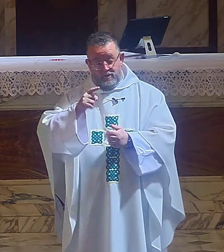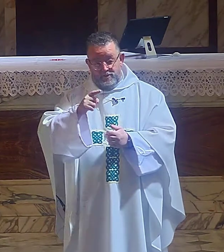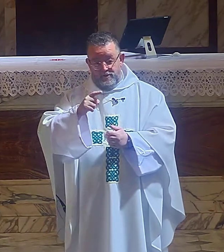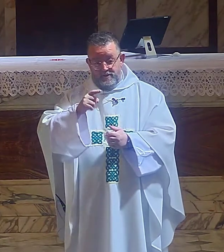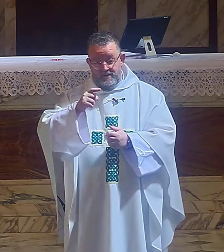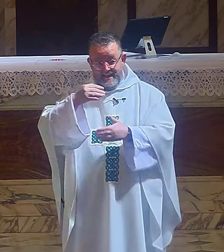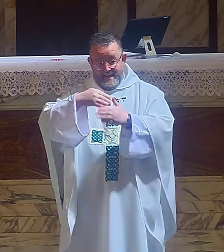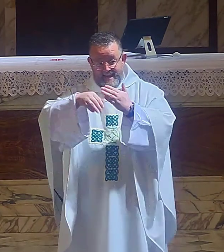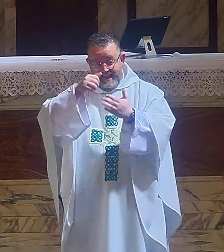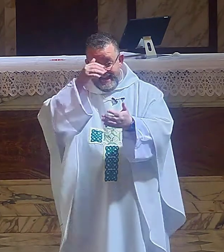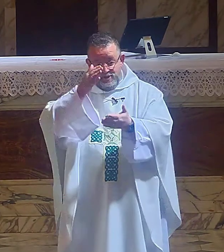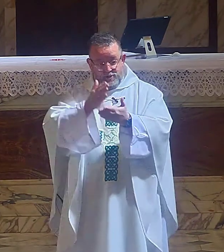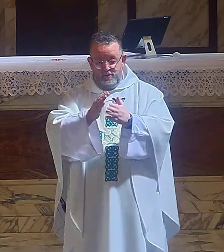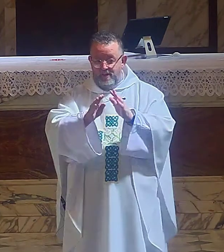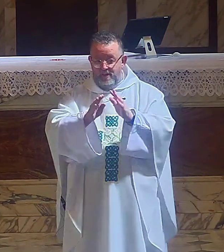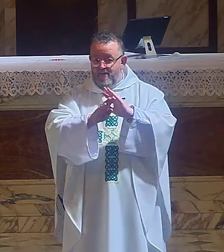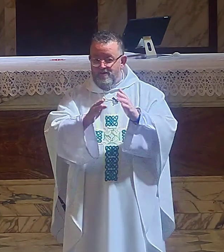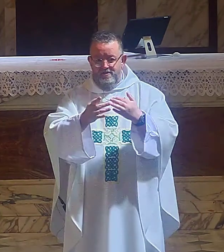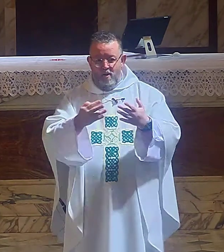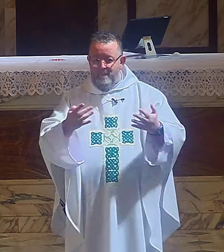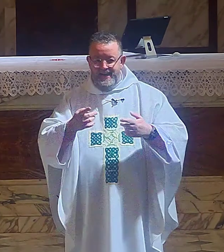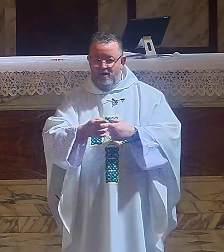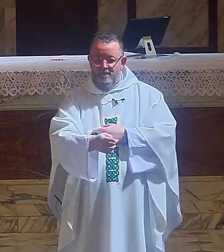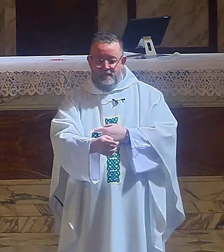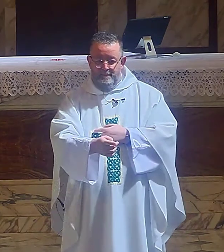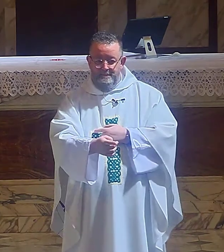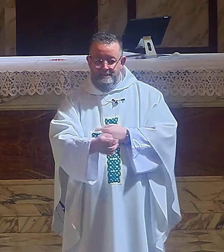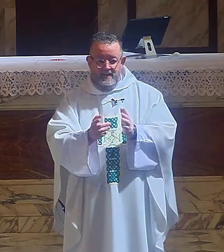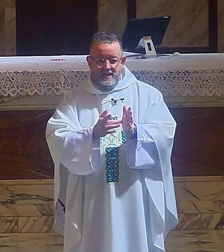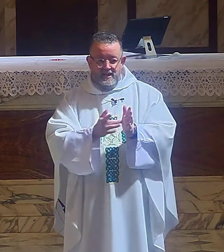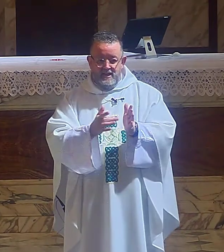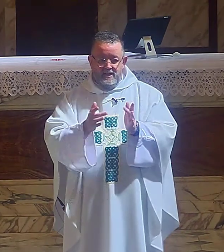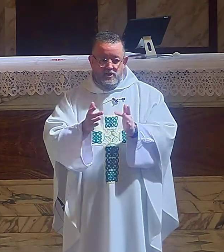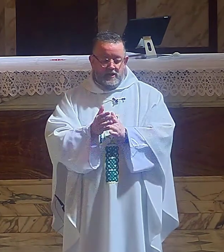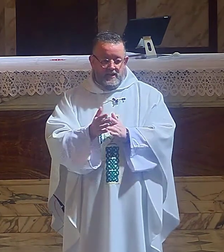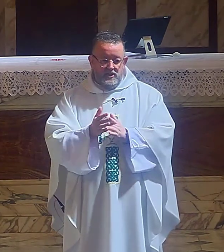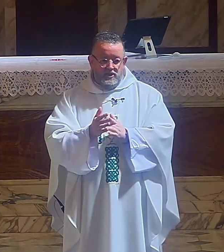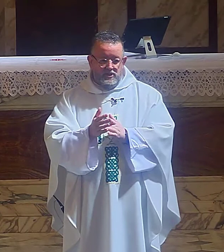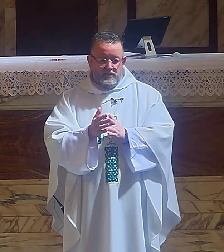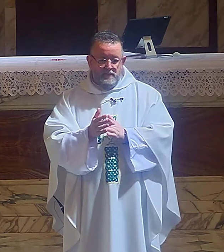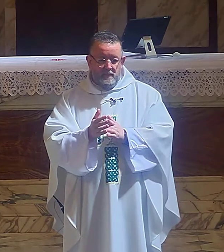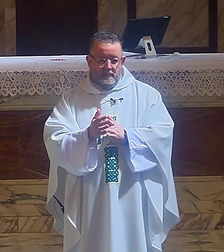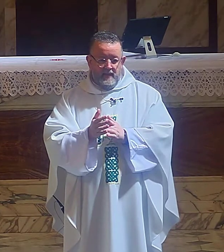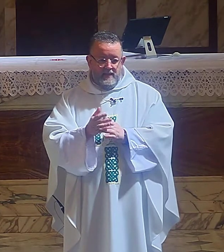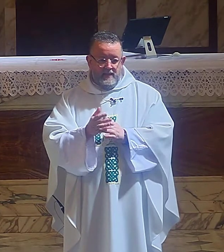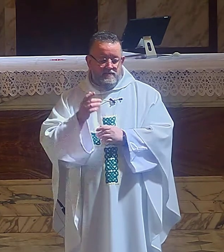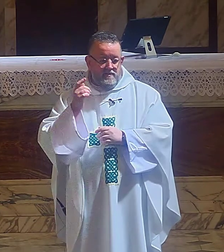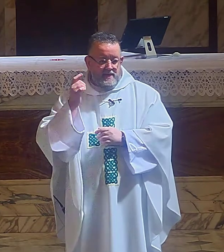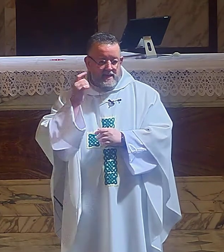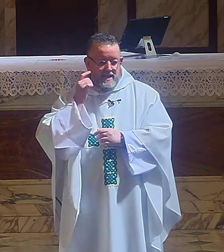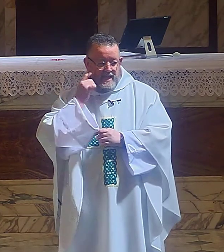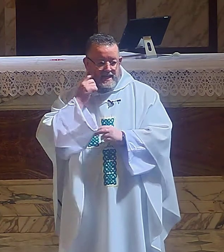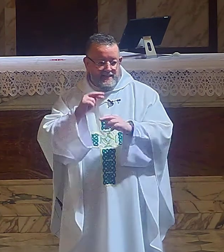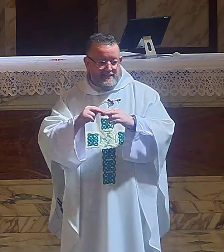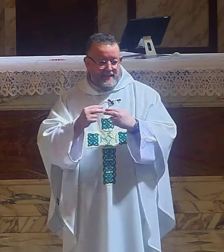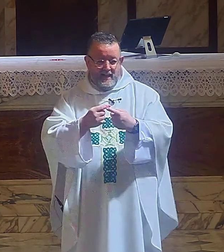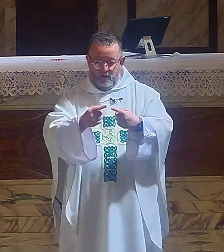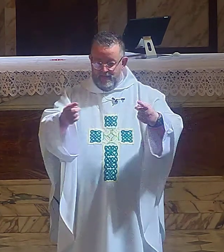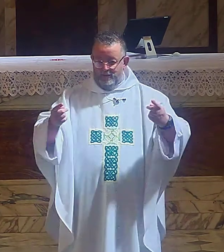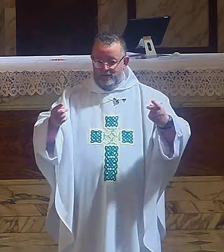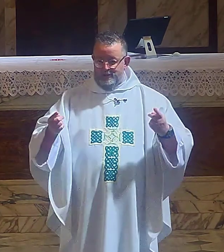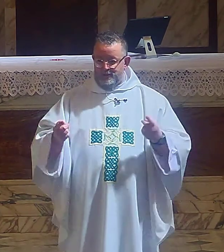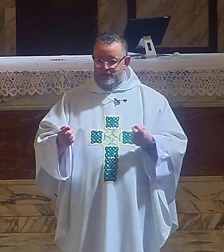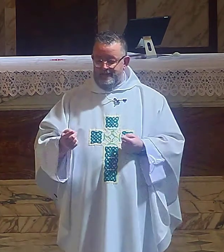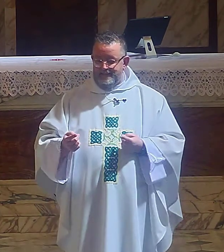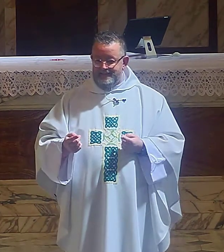But in truth, there are not many of them. Jesus is very easy with